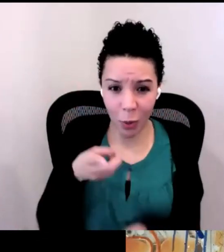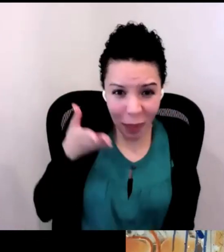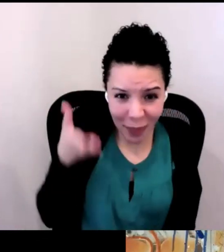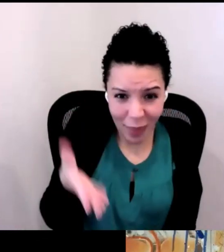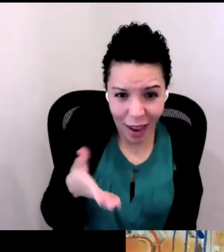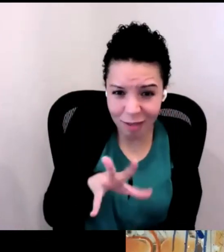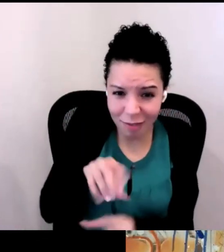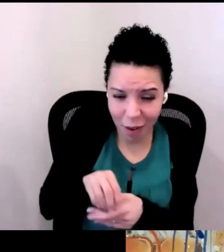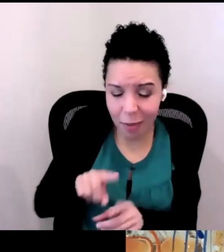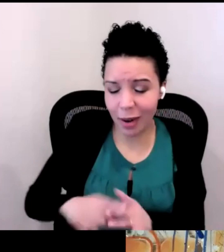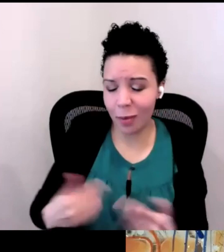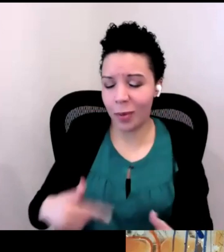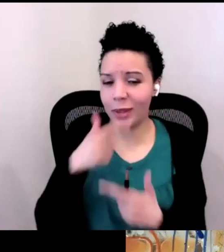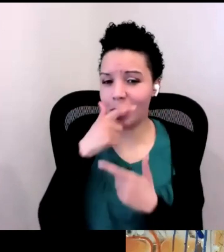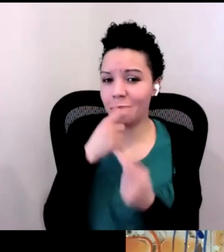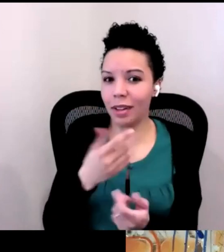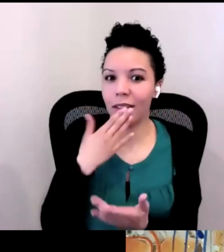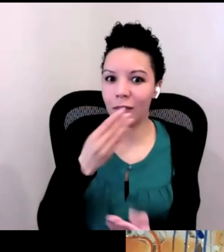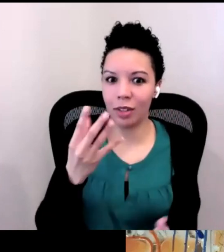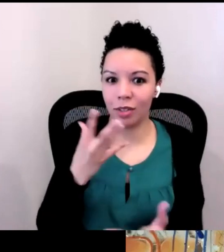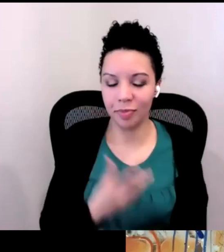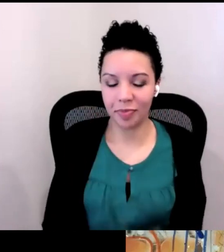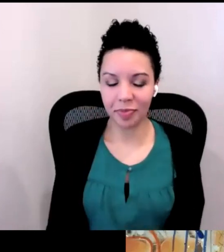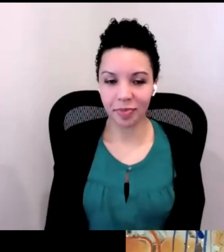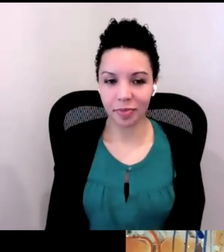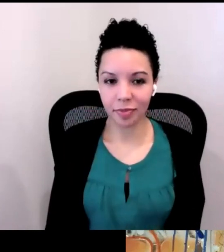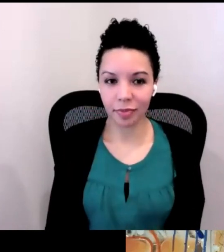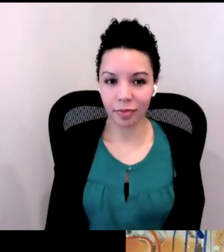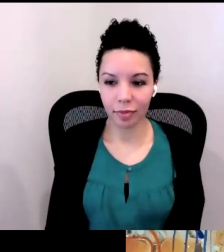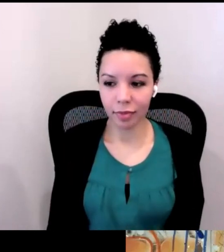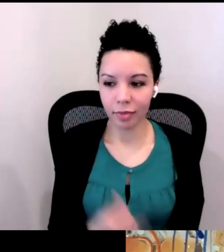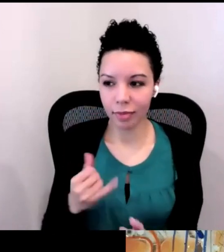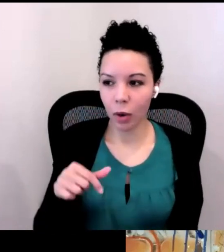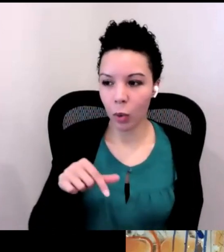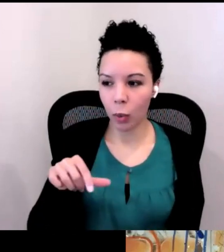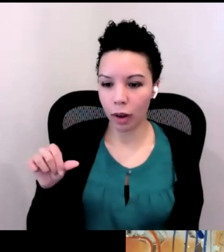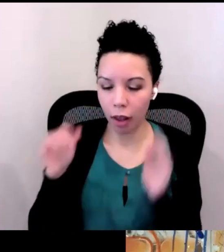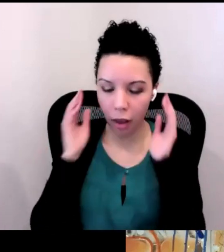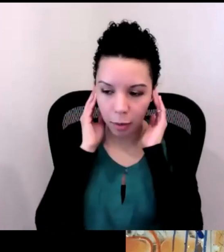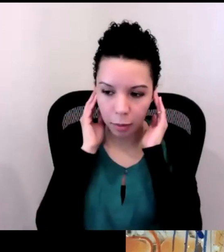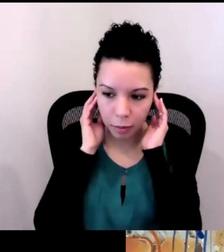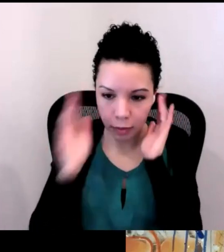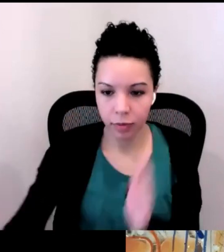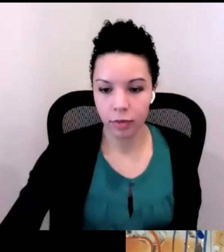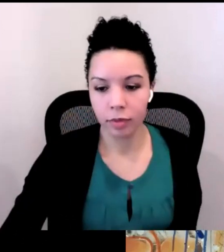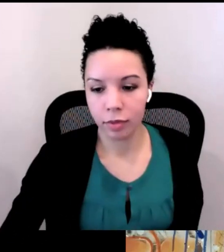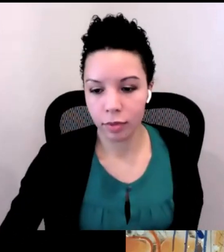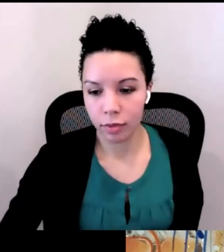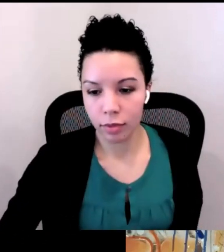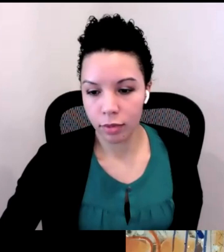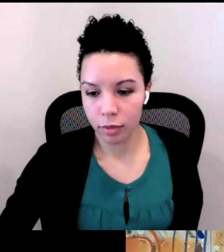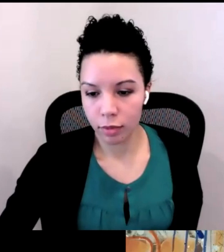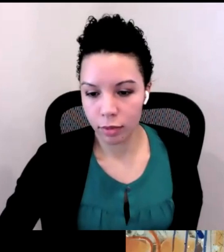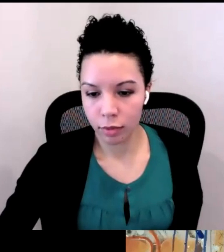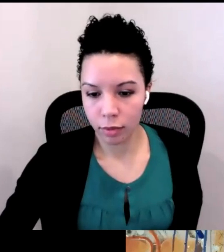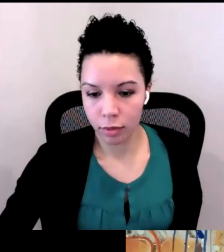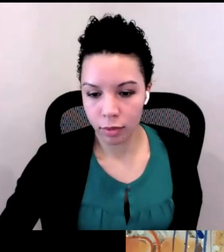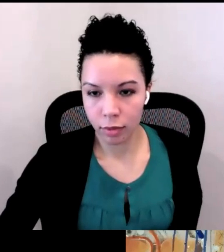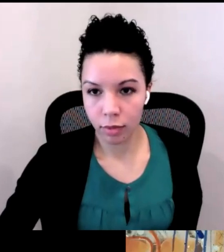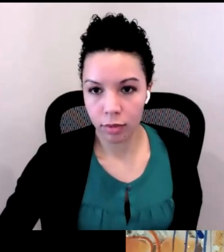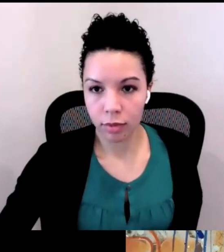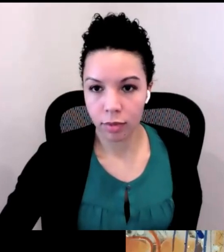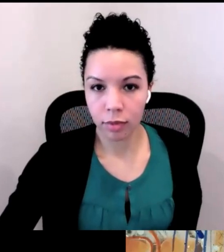so interesting. So thank you for sharing that. I want to pull some questions from students Sure. and teachers. We have a question from Karen